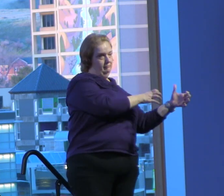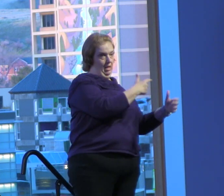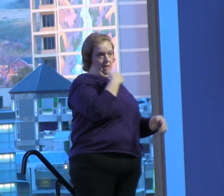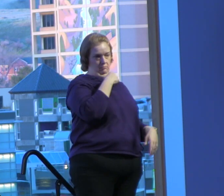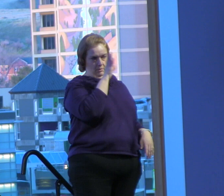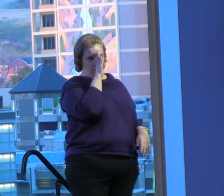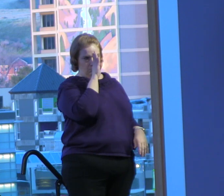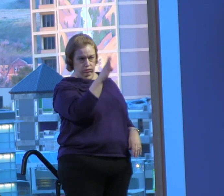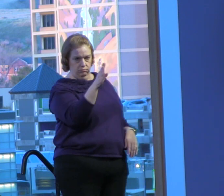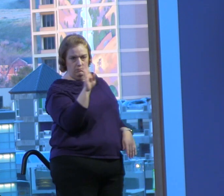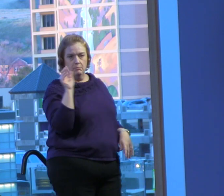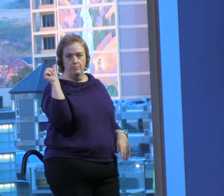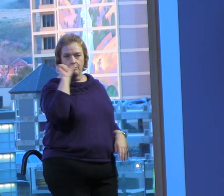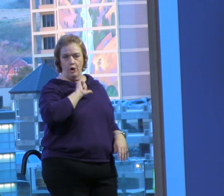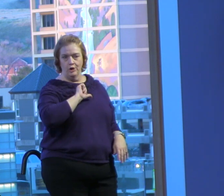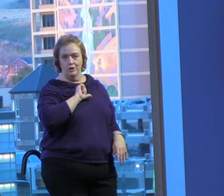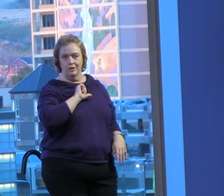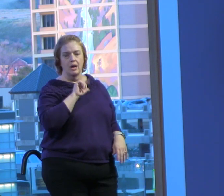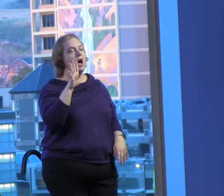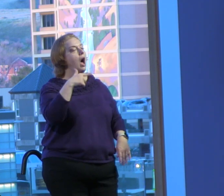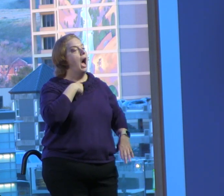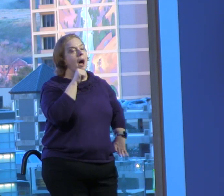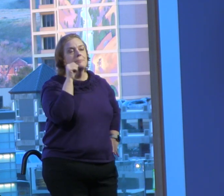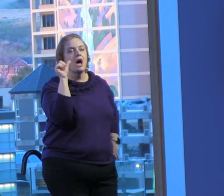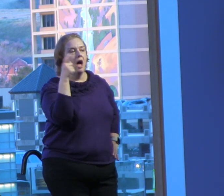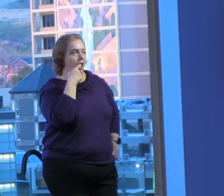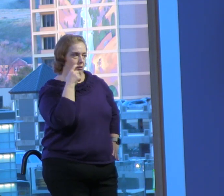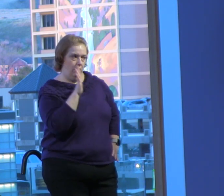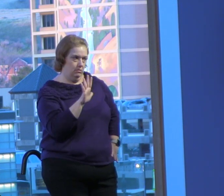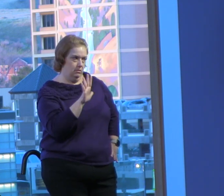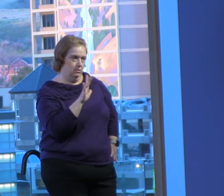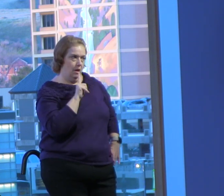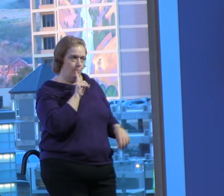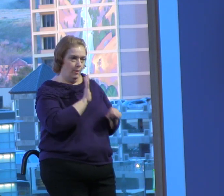bar. I'm not an alcoholic, I swear.